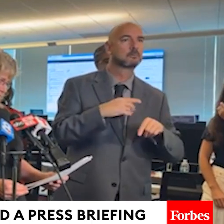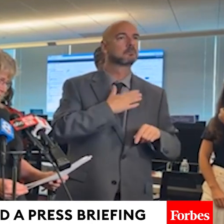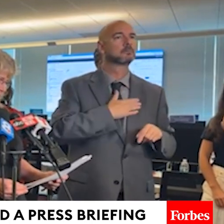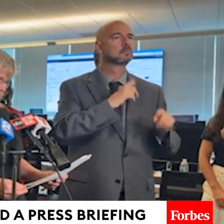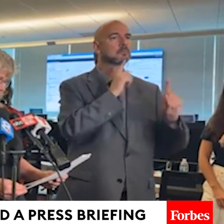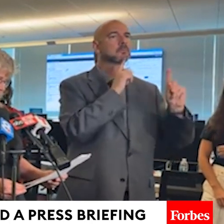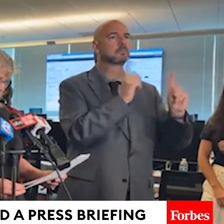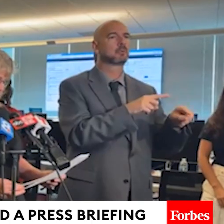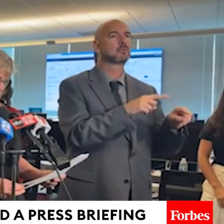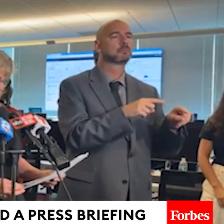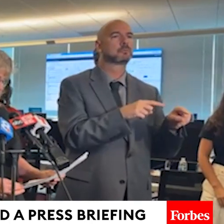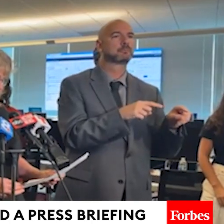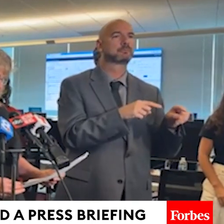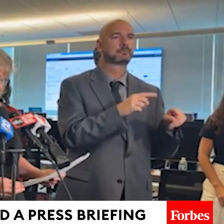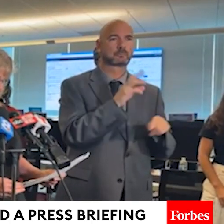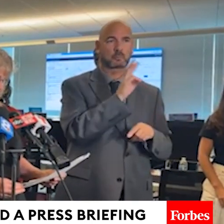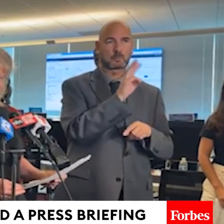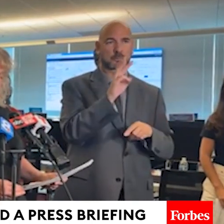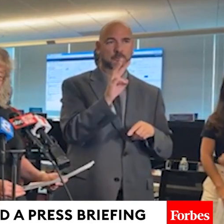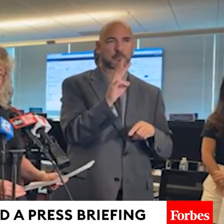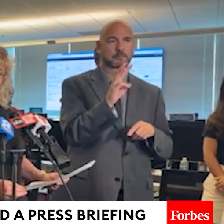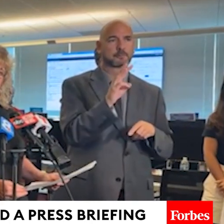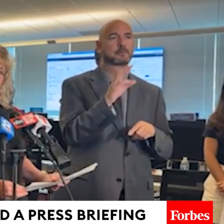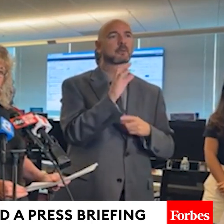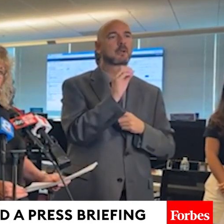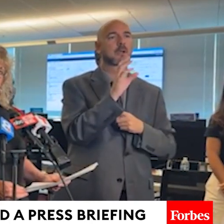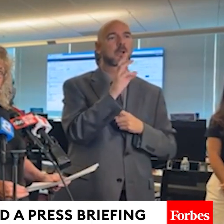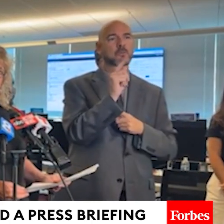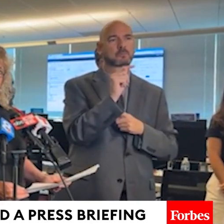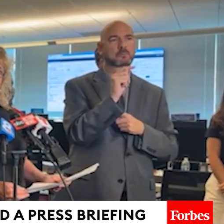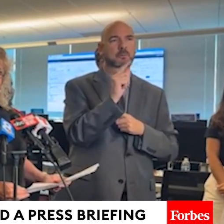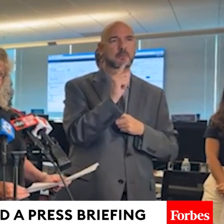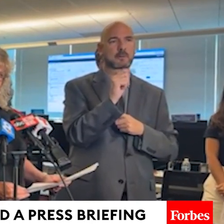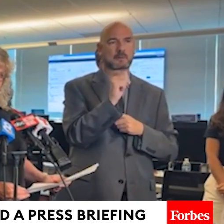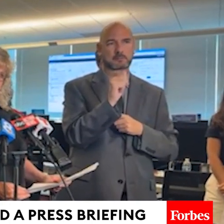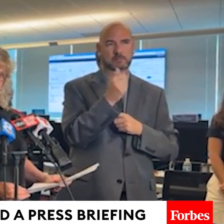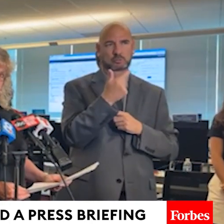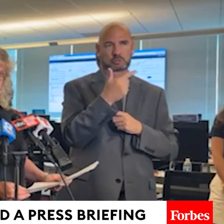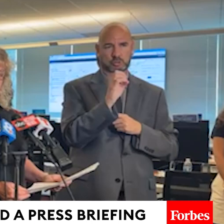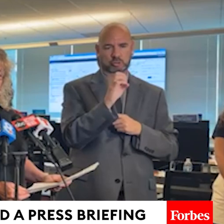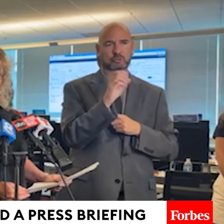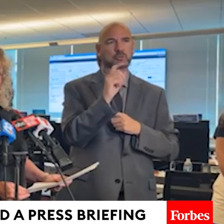us on our website in the outage map at